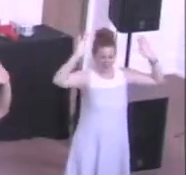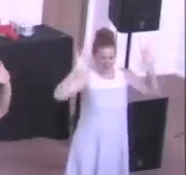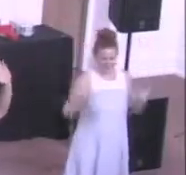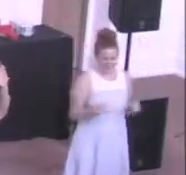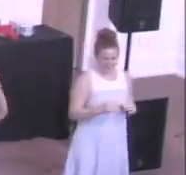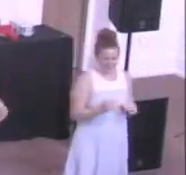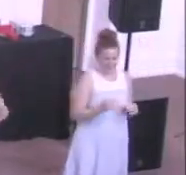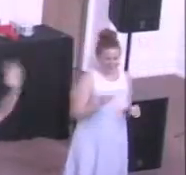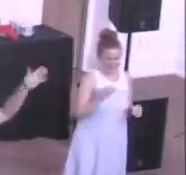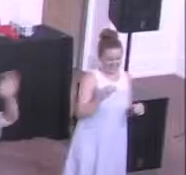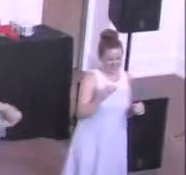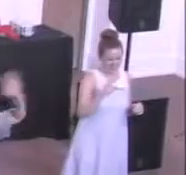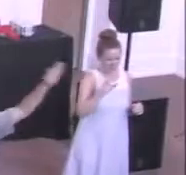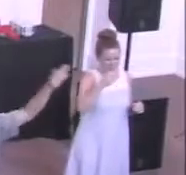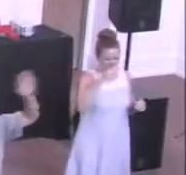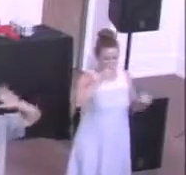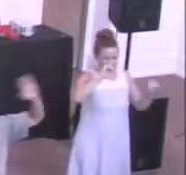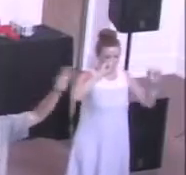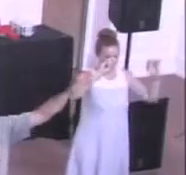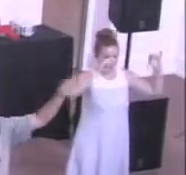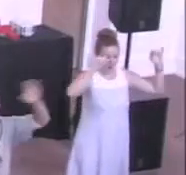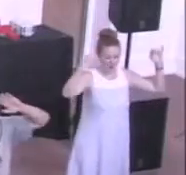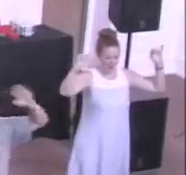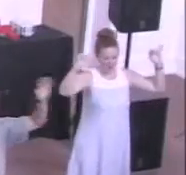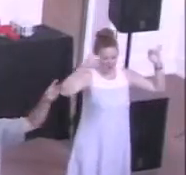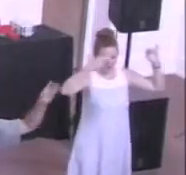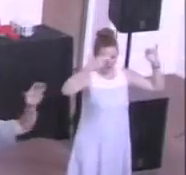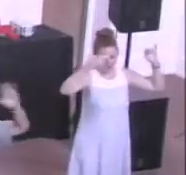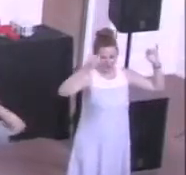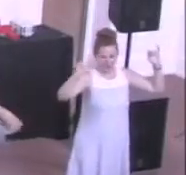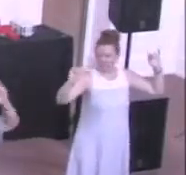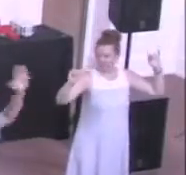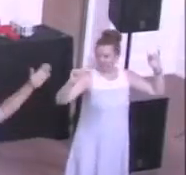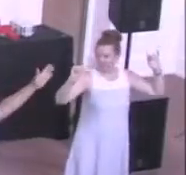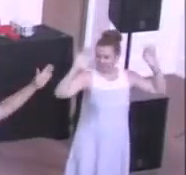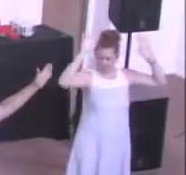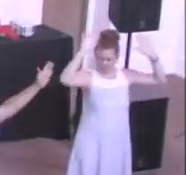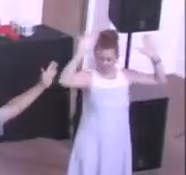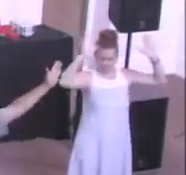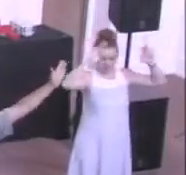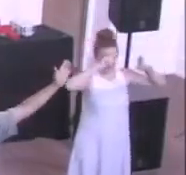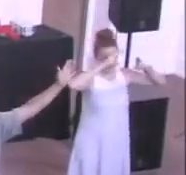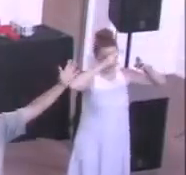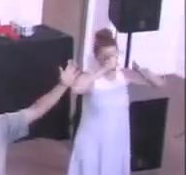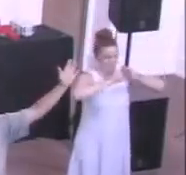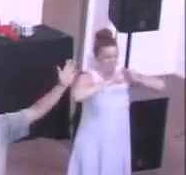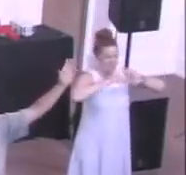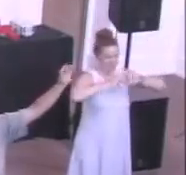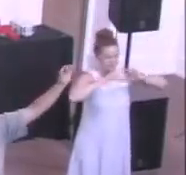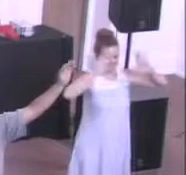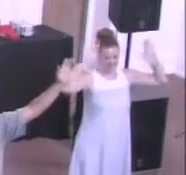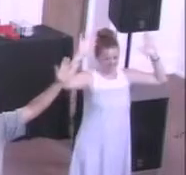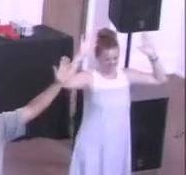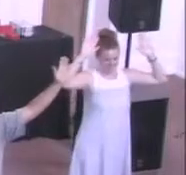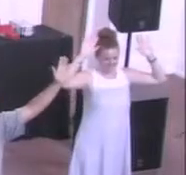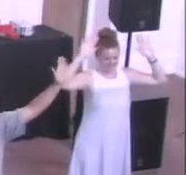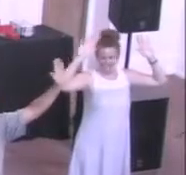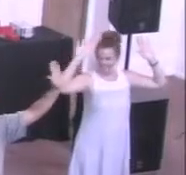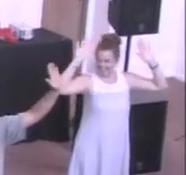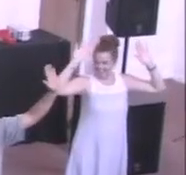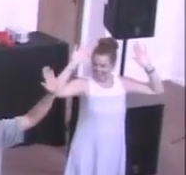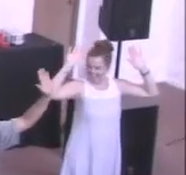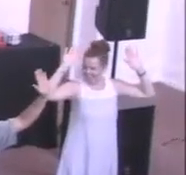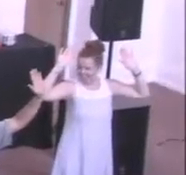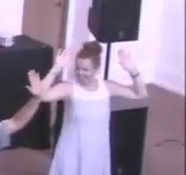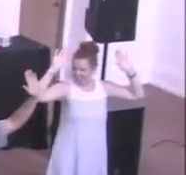Everyone say, whoa, oh. Okay, now we're going to roll the song. You keep your hands up. Keep your hands up. There they are. Armpit check. Okay, good. I want to see them